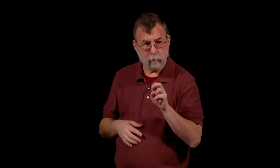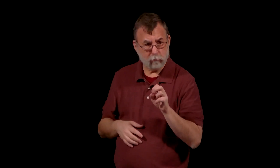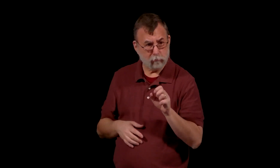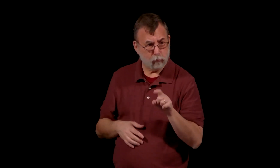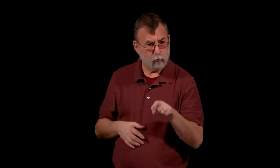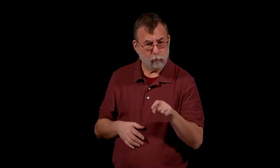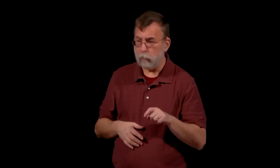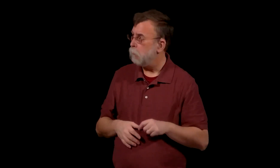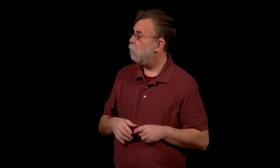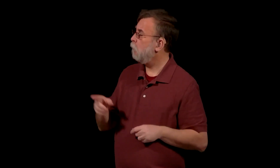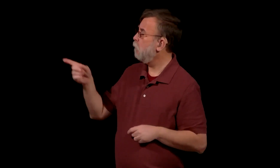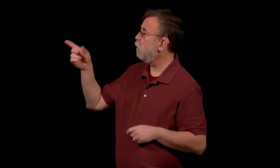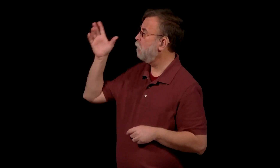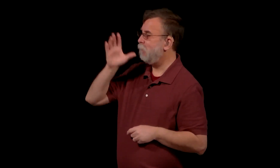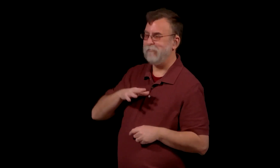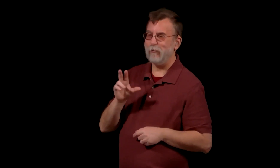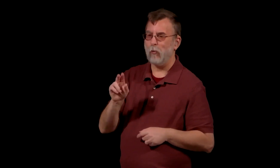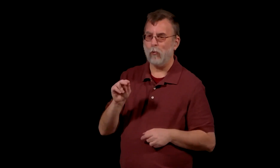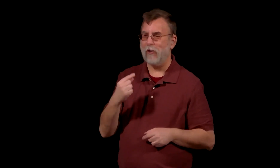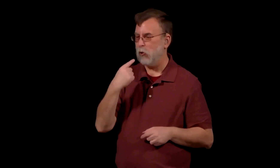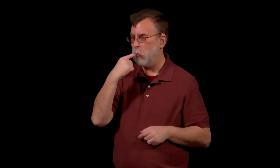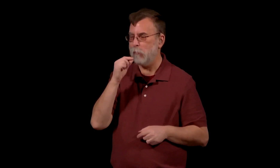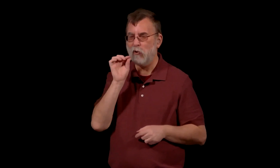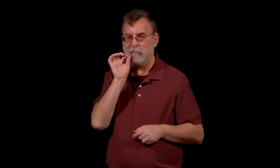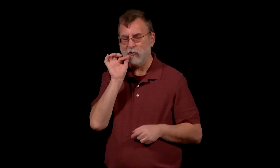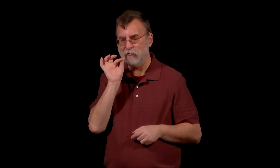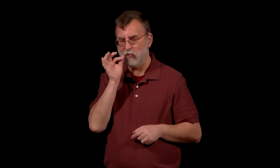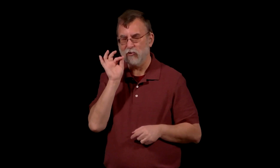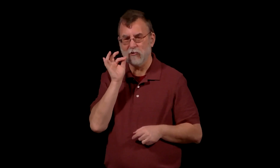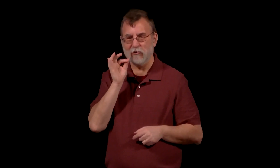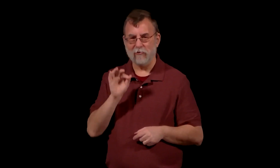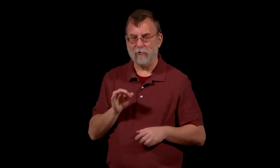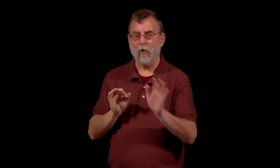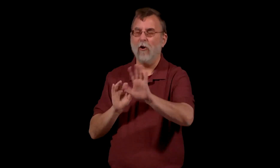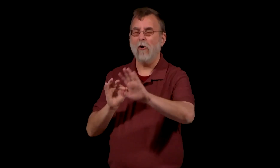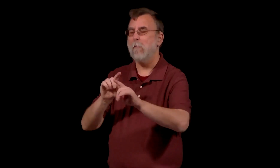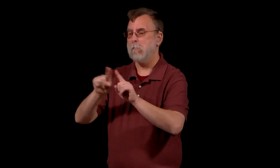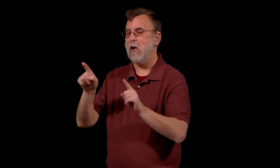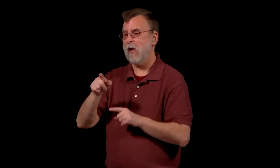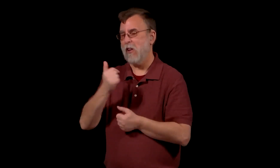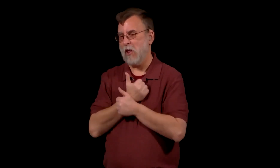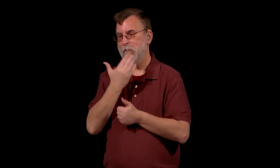of? And the woman says, love. And the grandfather says, no,